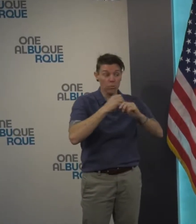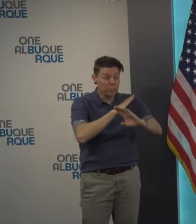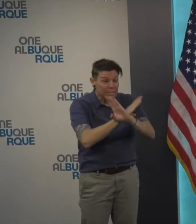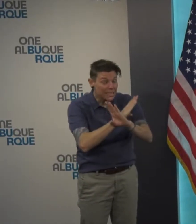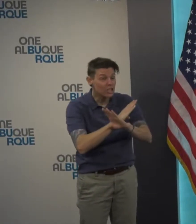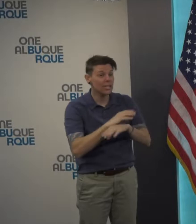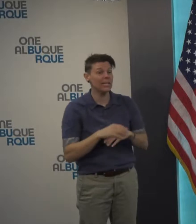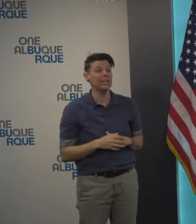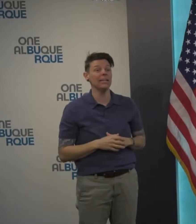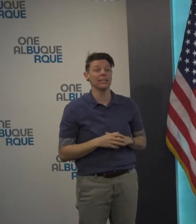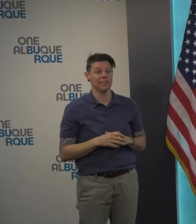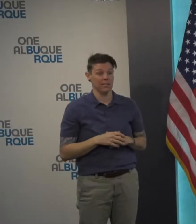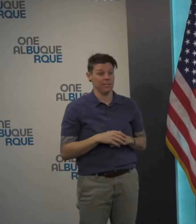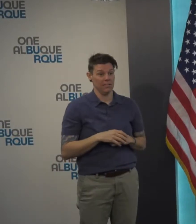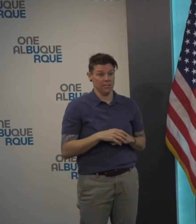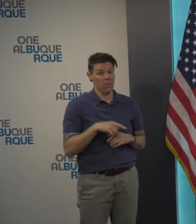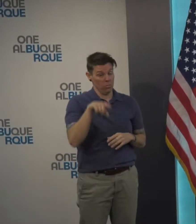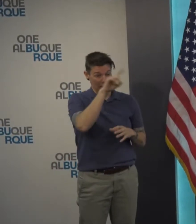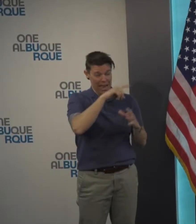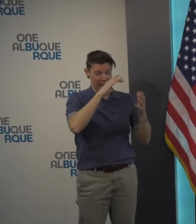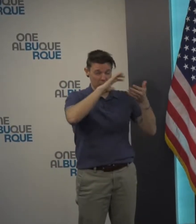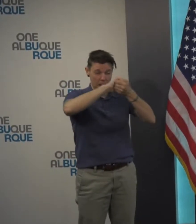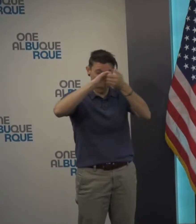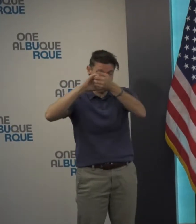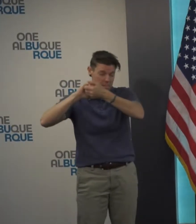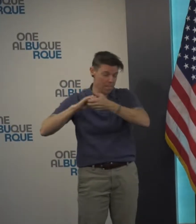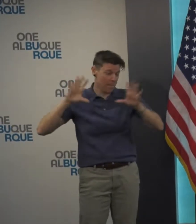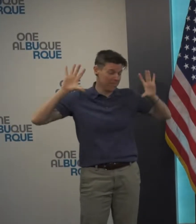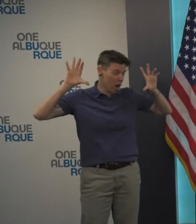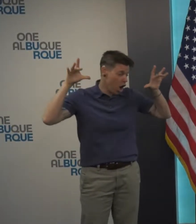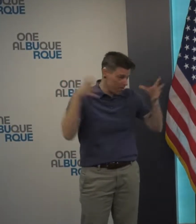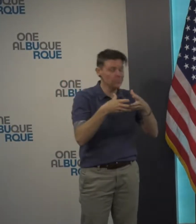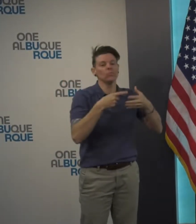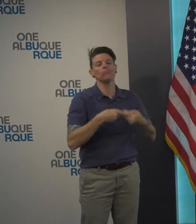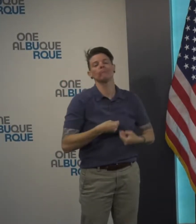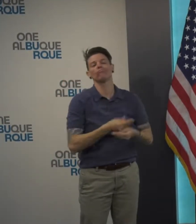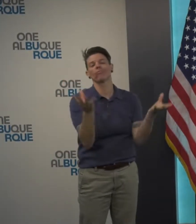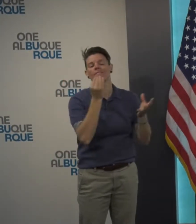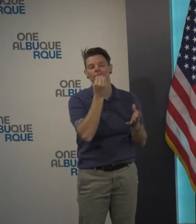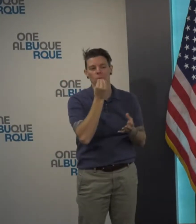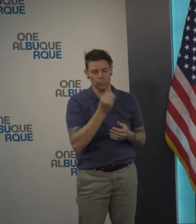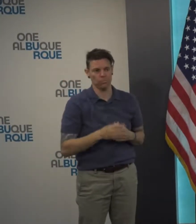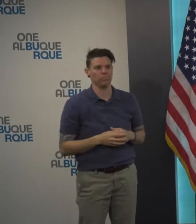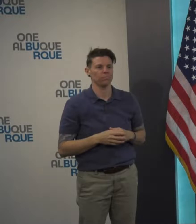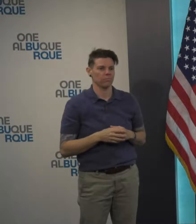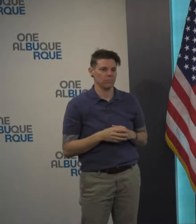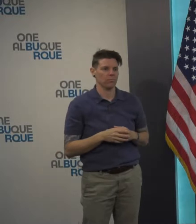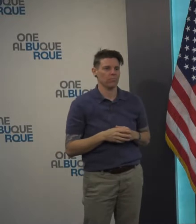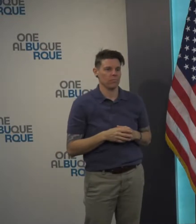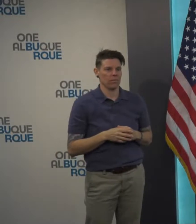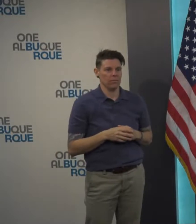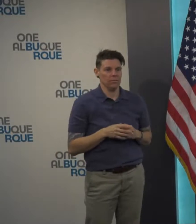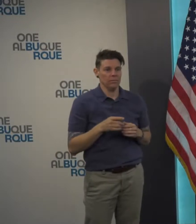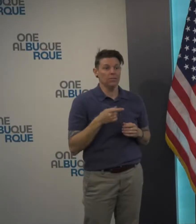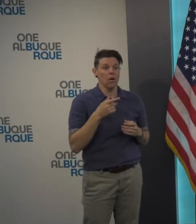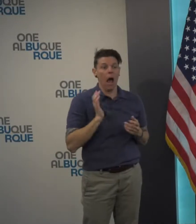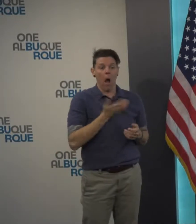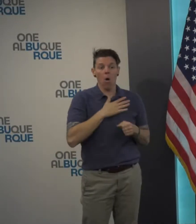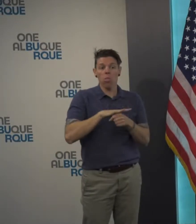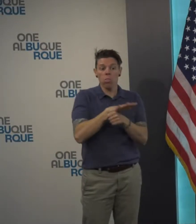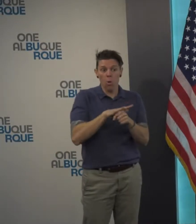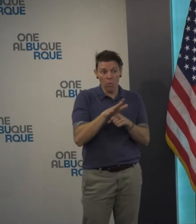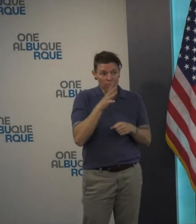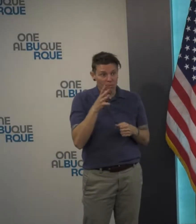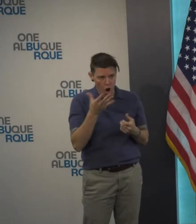appreciate that effort. And it also includes the New Mexico Farmers Marketing Association, as well as the Livestock and Farm Bureau.